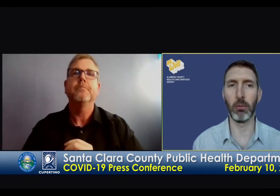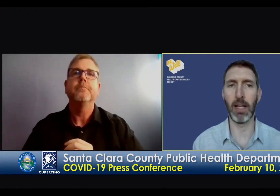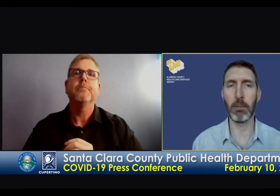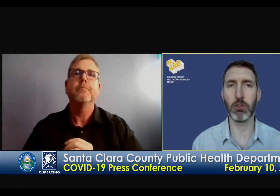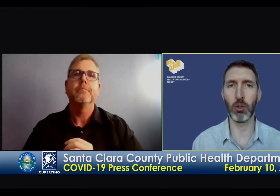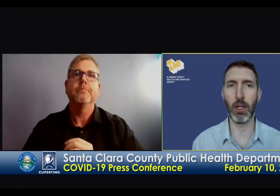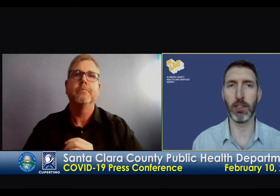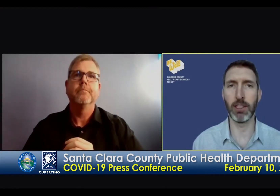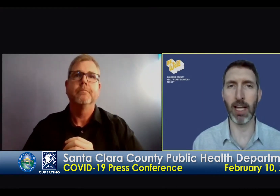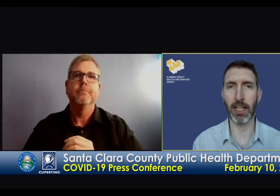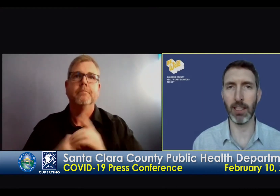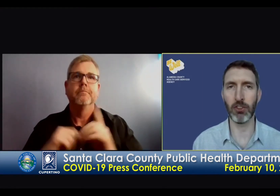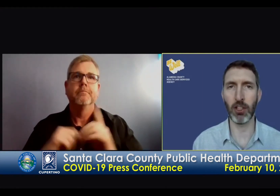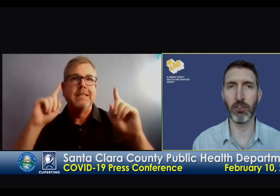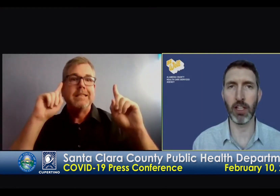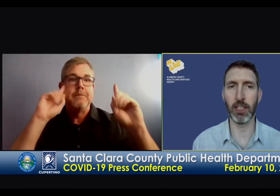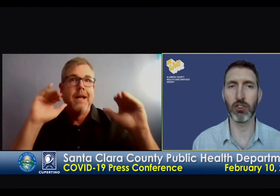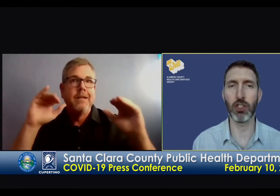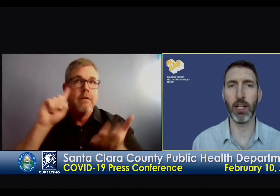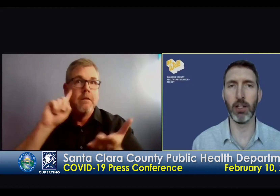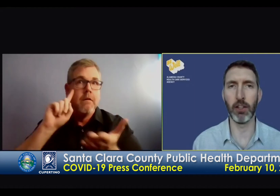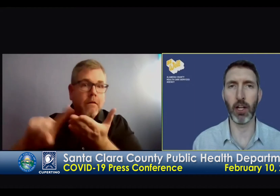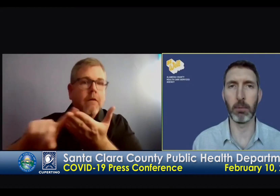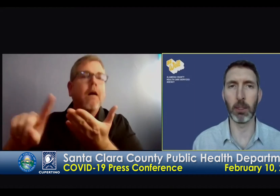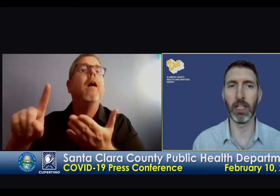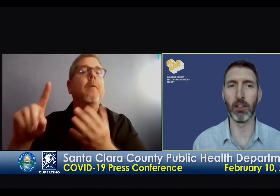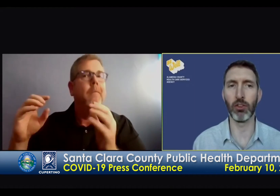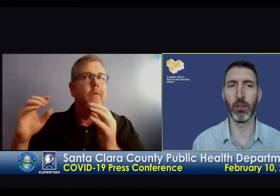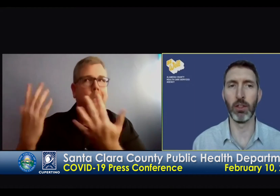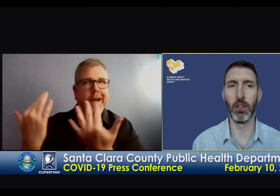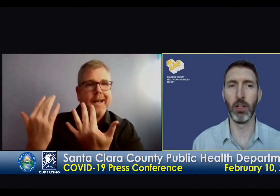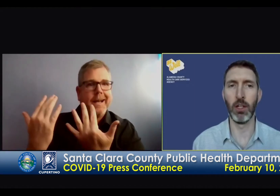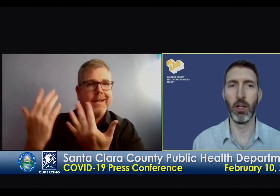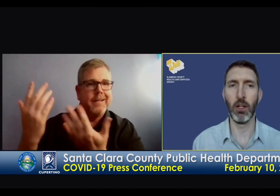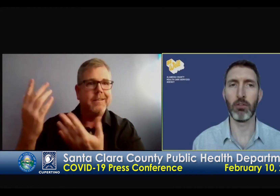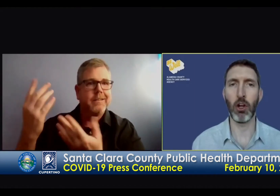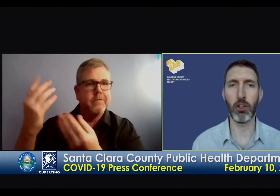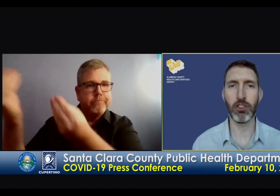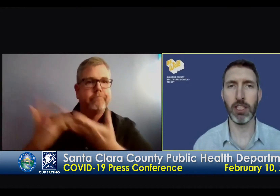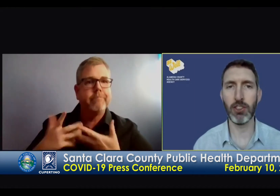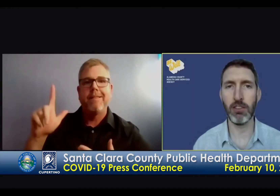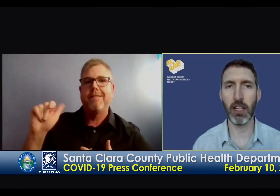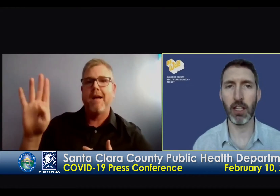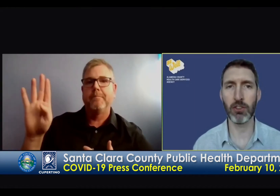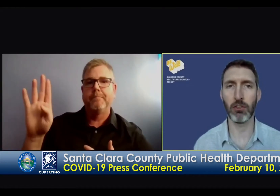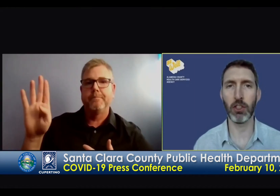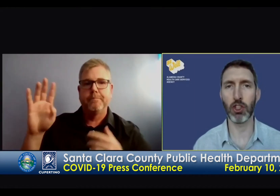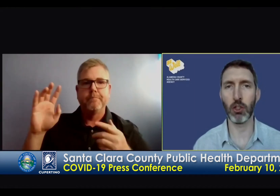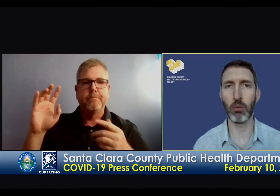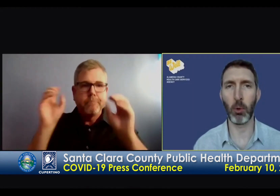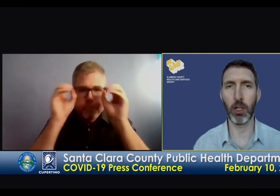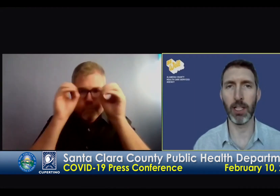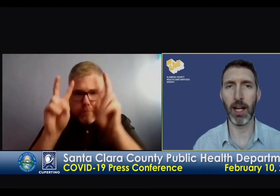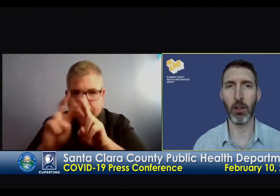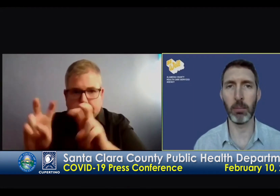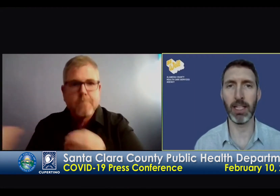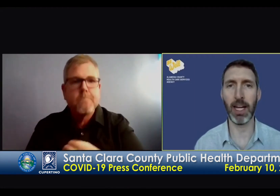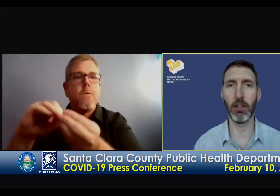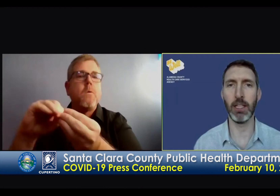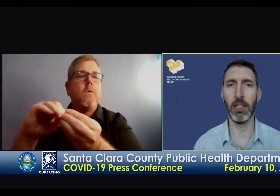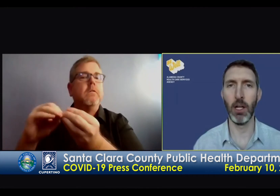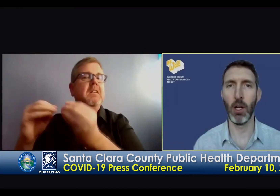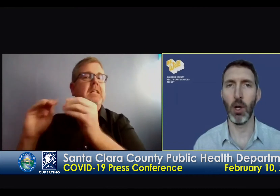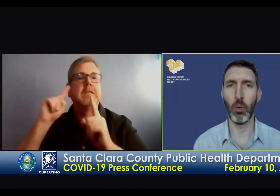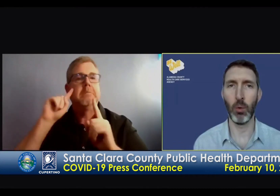from labs detecting such variants in the coming weeks. For all CDC variants of concern reported in Alameda